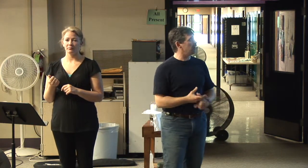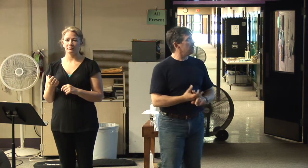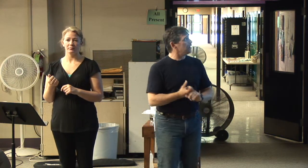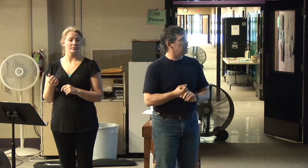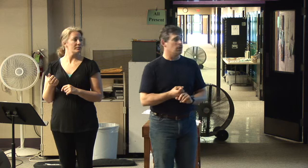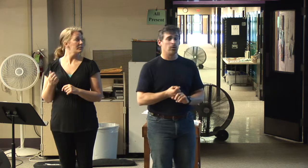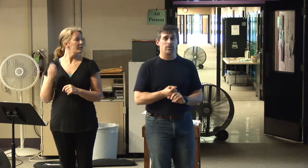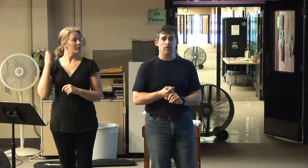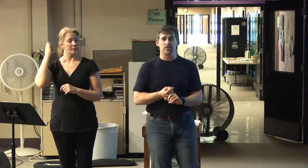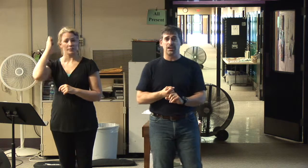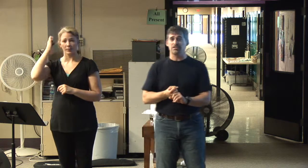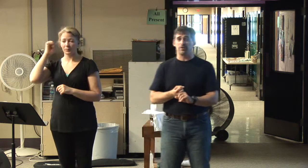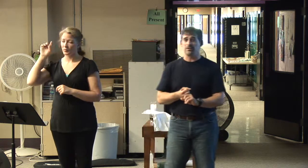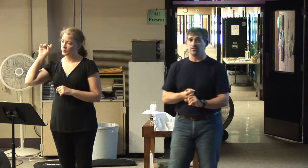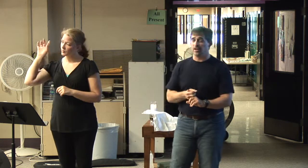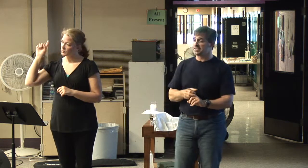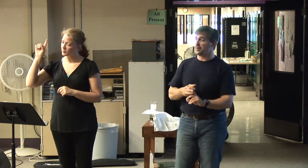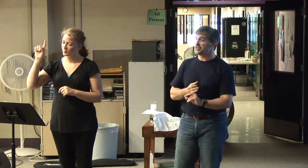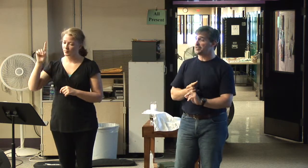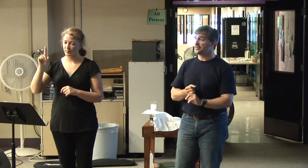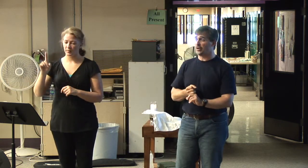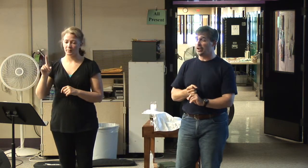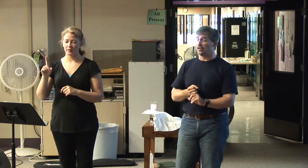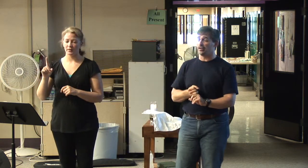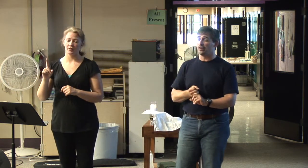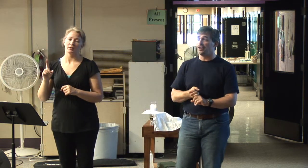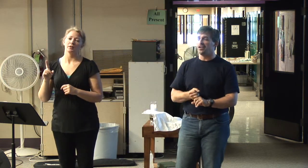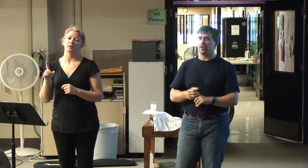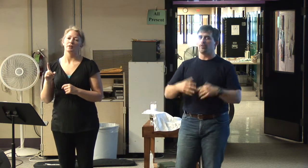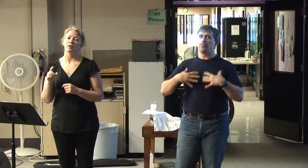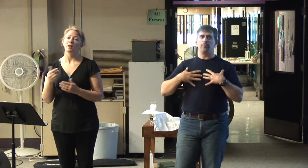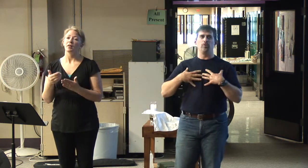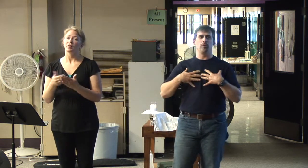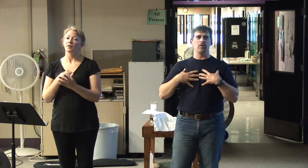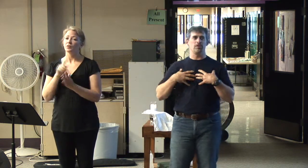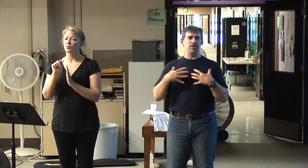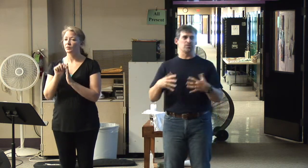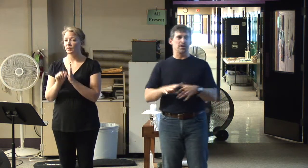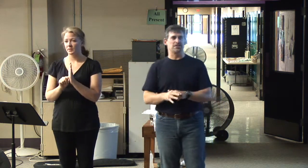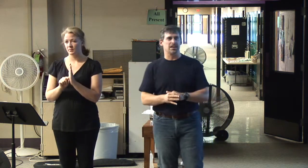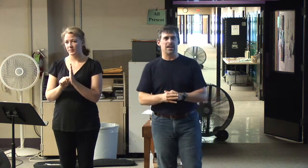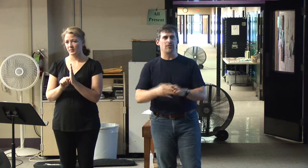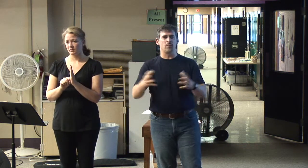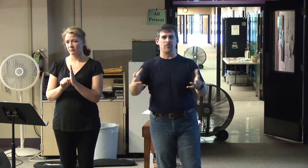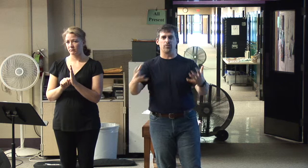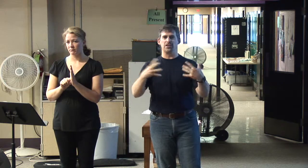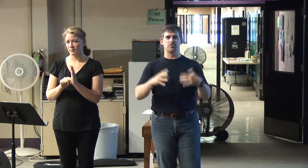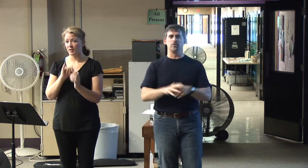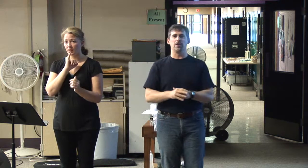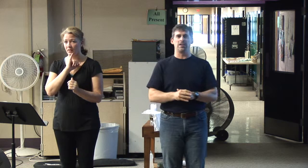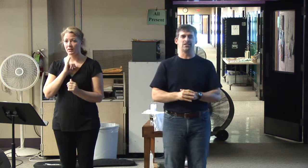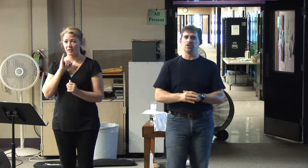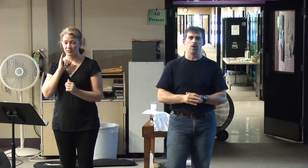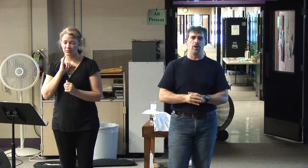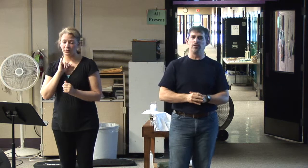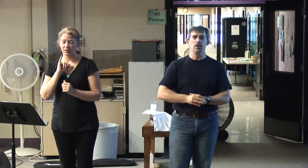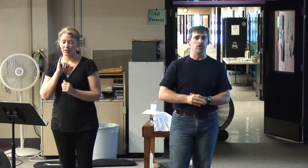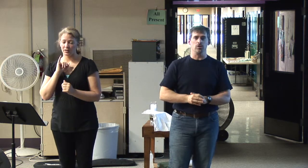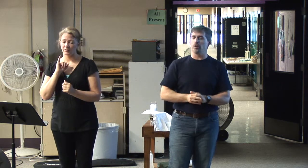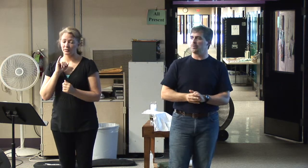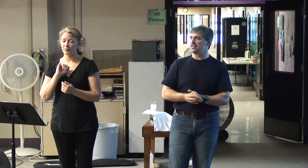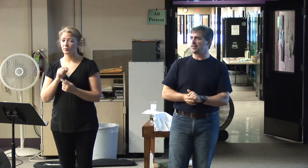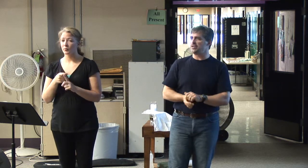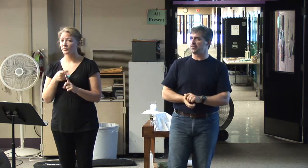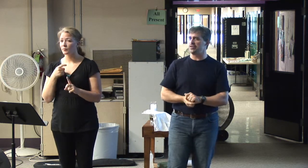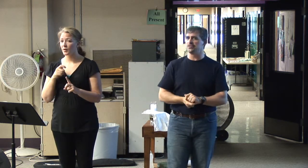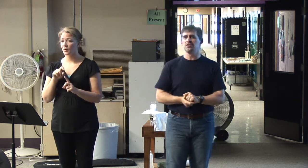time with that. You know, the Old Testament, especially, is very clear. You know, people who were the Israelites, they came from a different place to a new land and said, you know what?